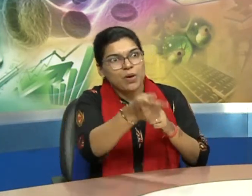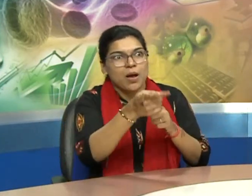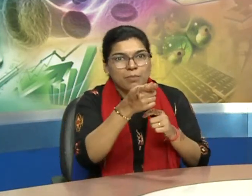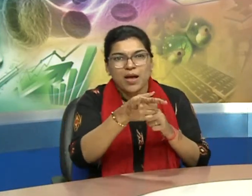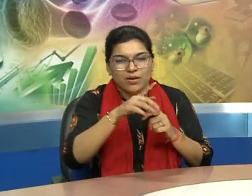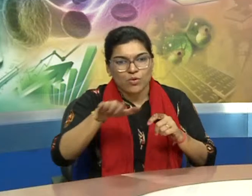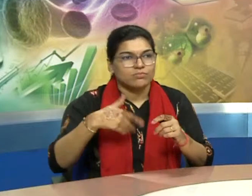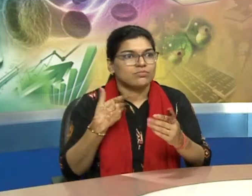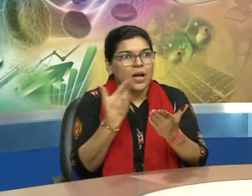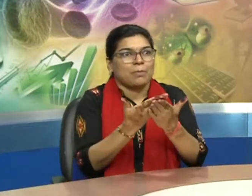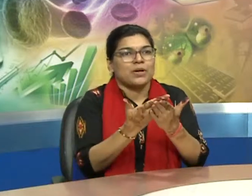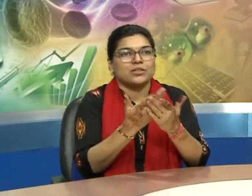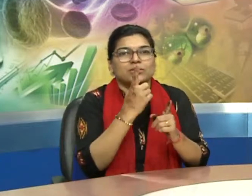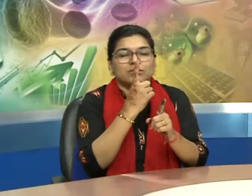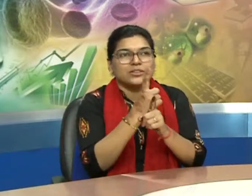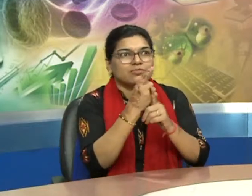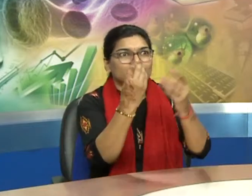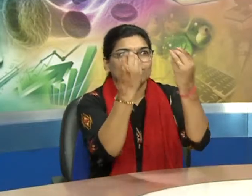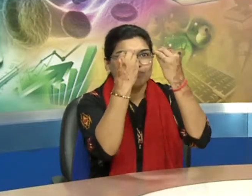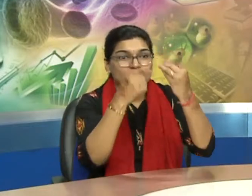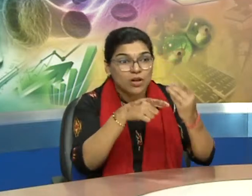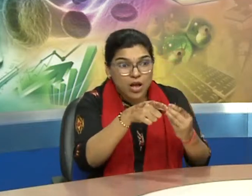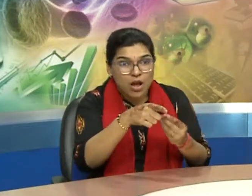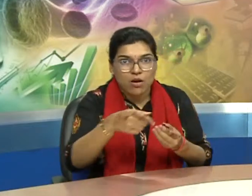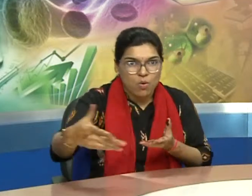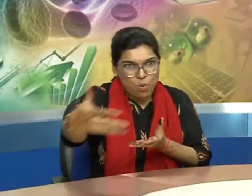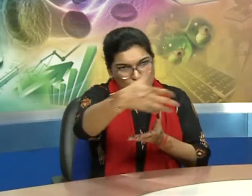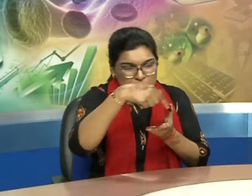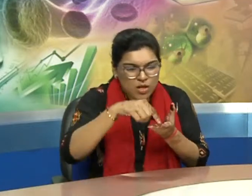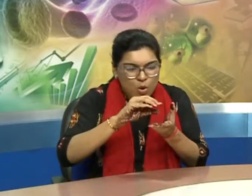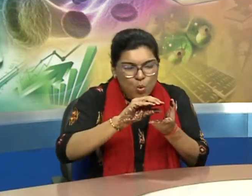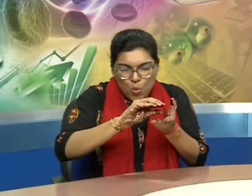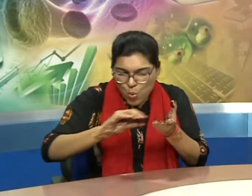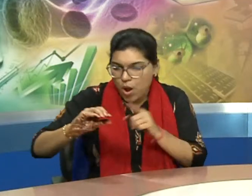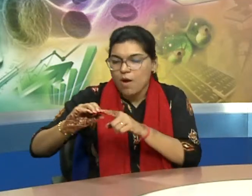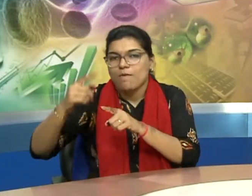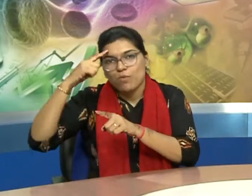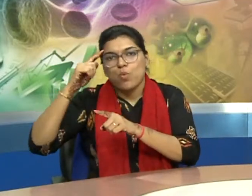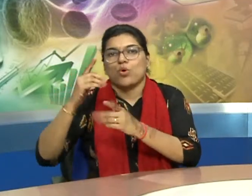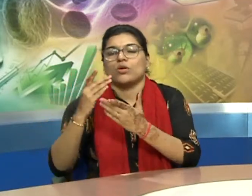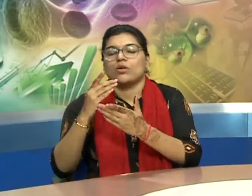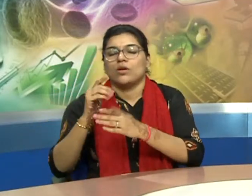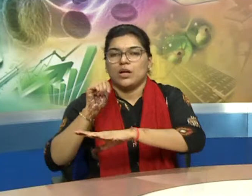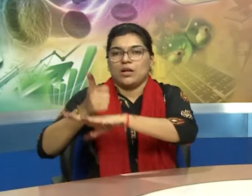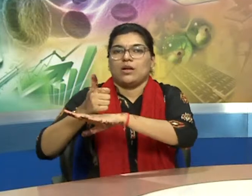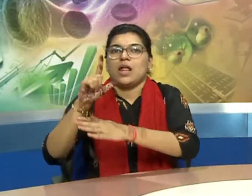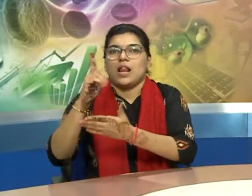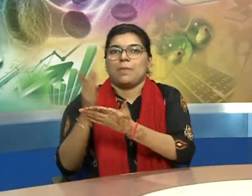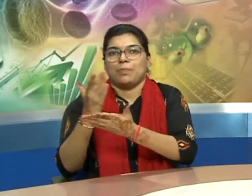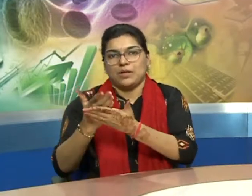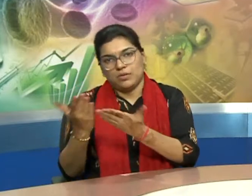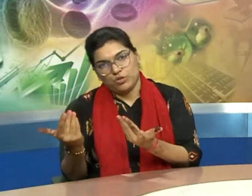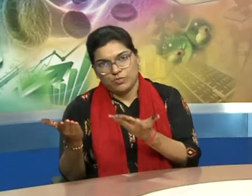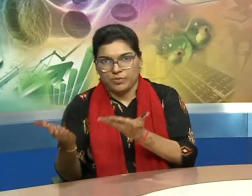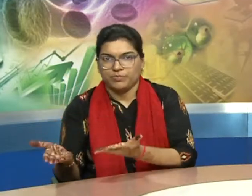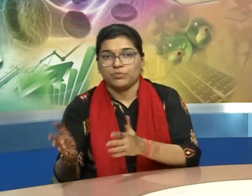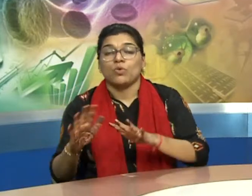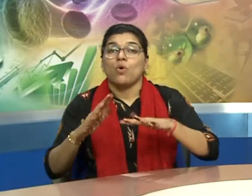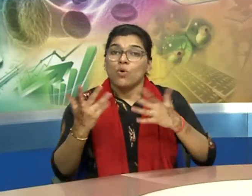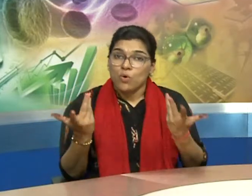and students apply for library membership then they pay some amount